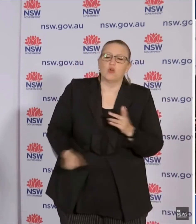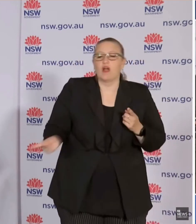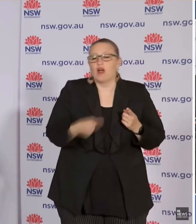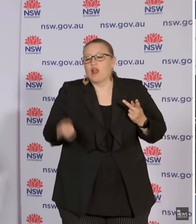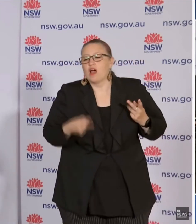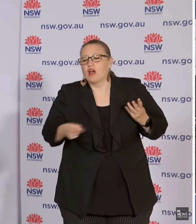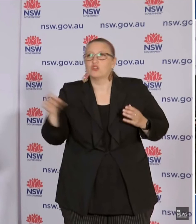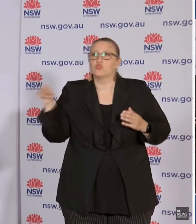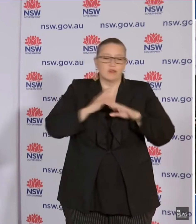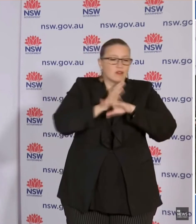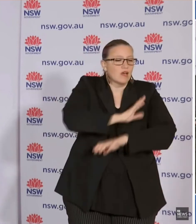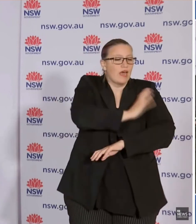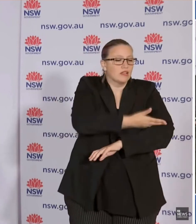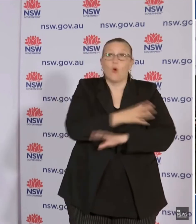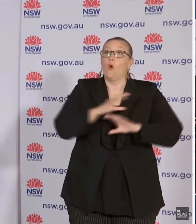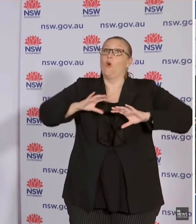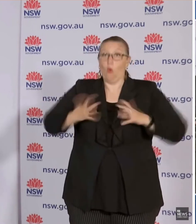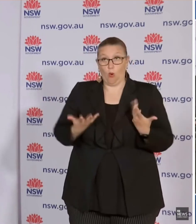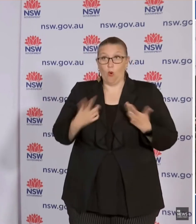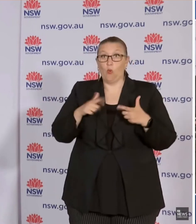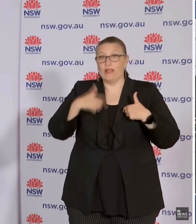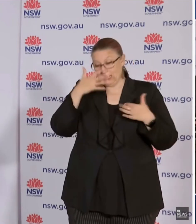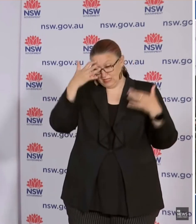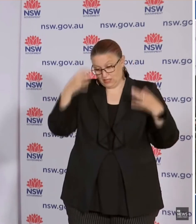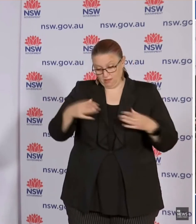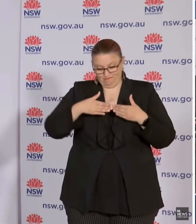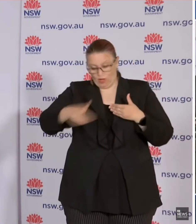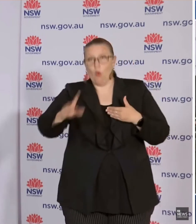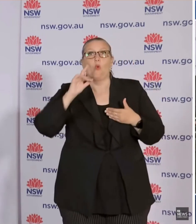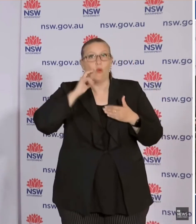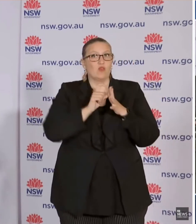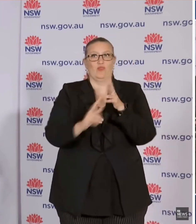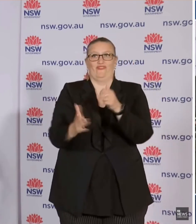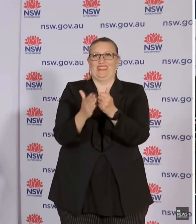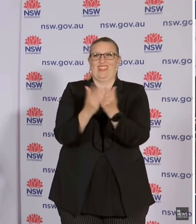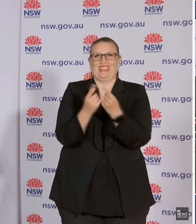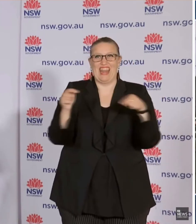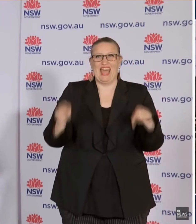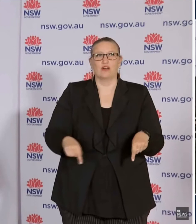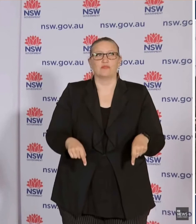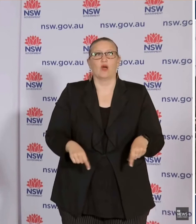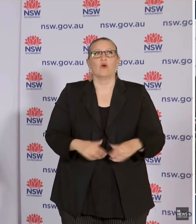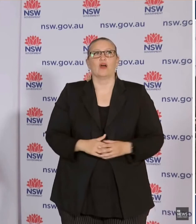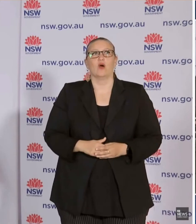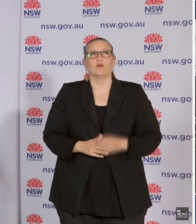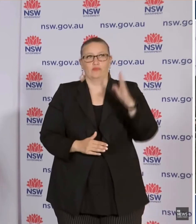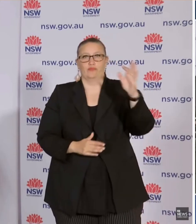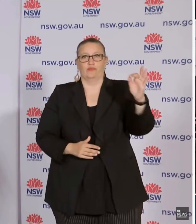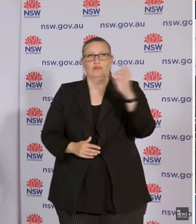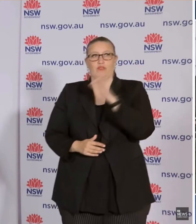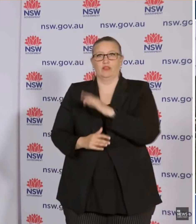we can spend our energy on that, or we can spend our energy on trying to make sure that it gets fixed as best as possible. And sorry,